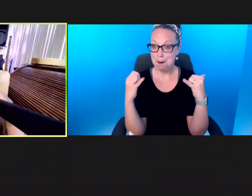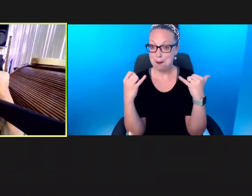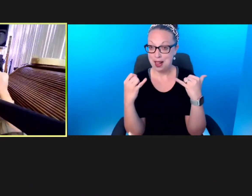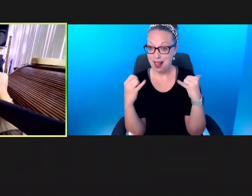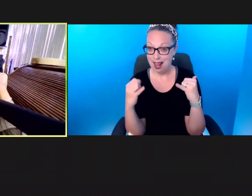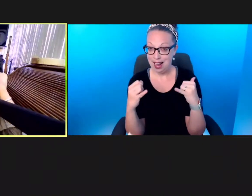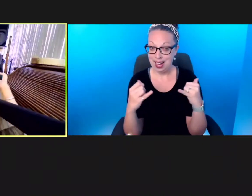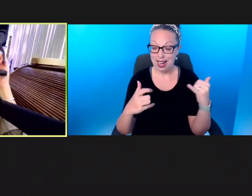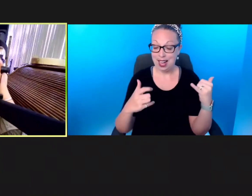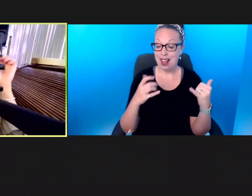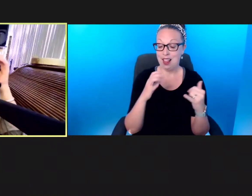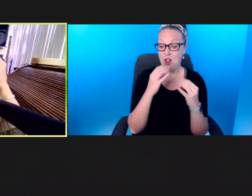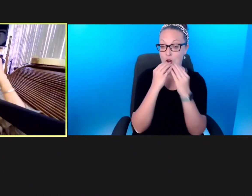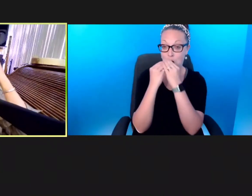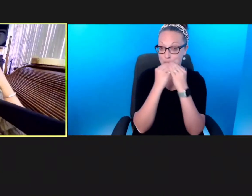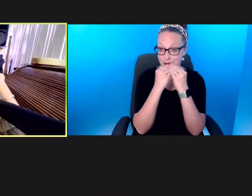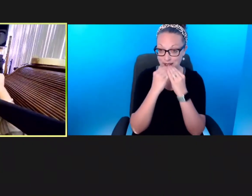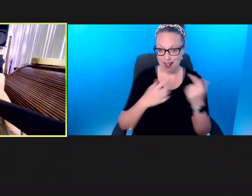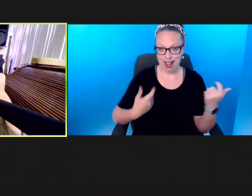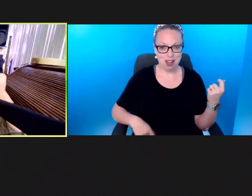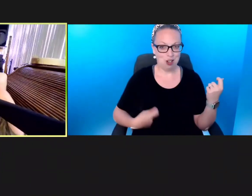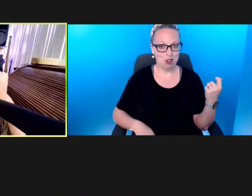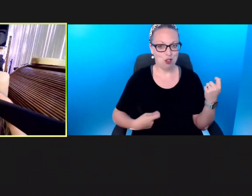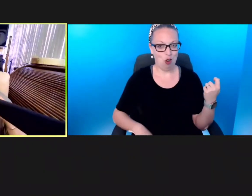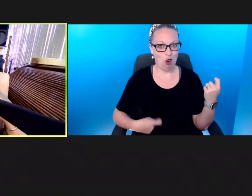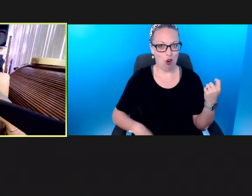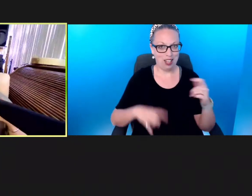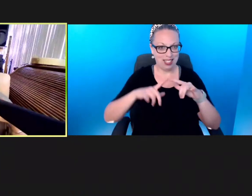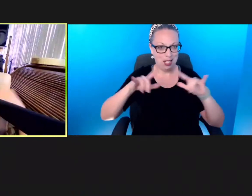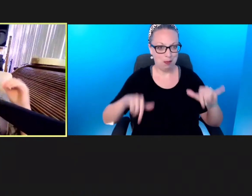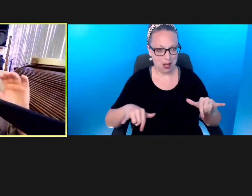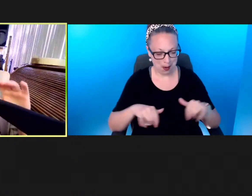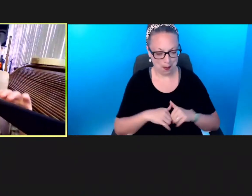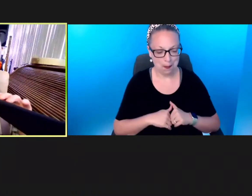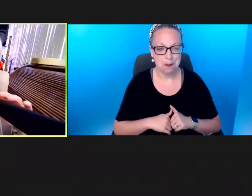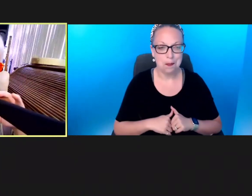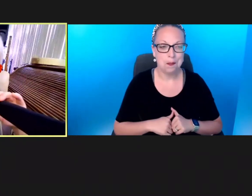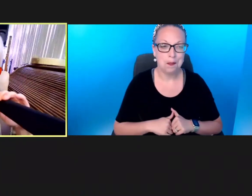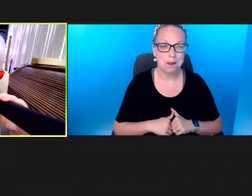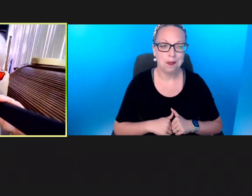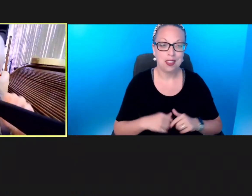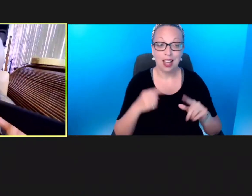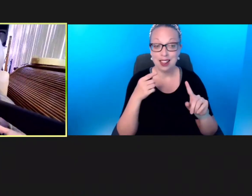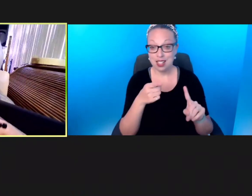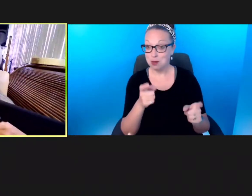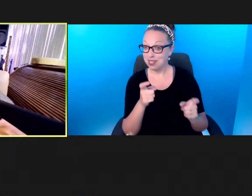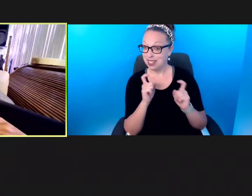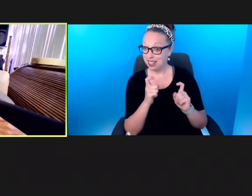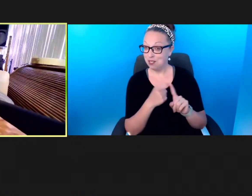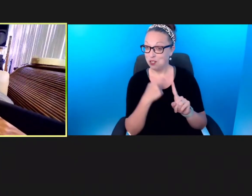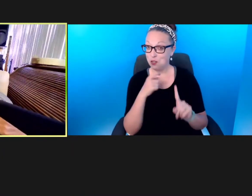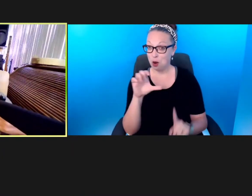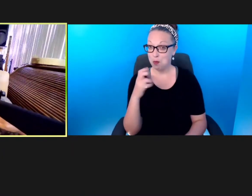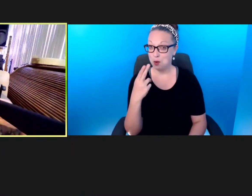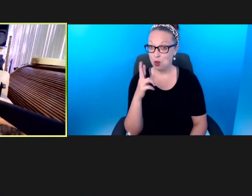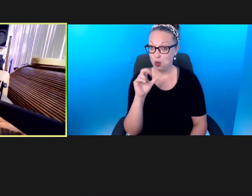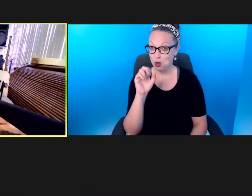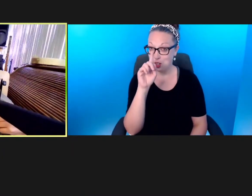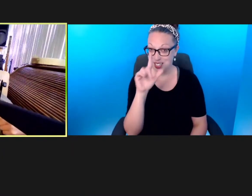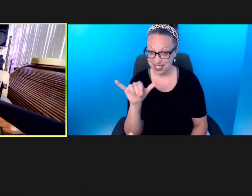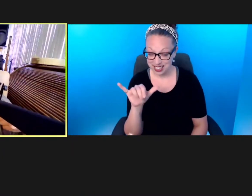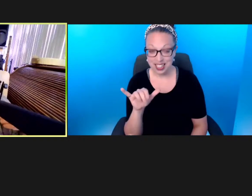and guitar at the same time. And this is a gift from Christy, a recent gift. It's